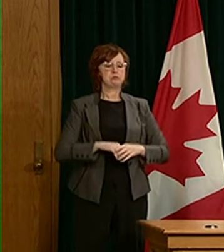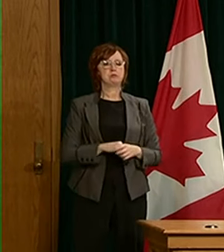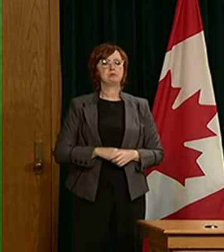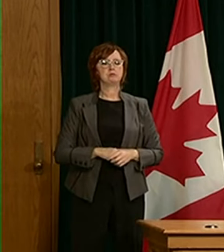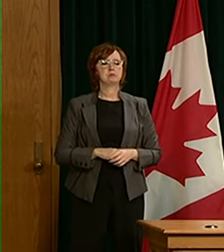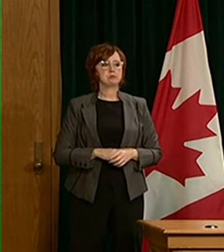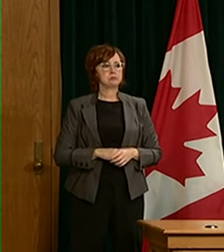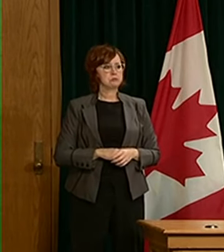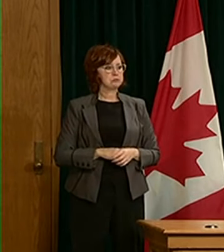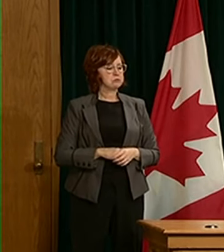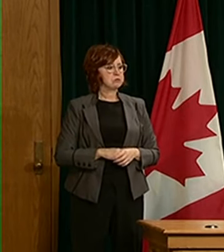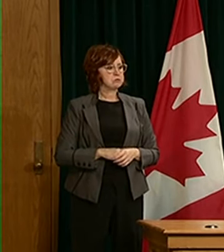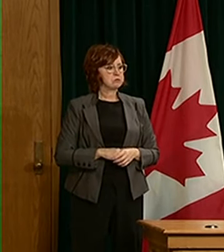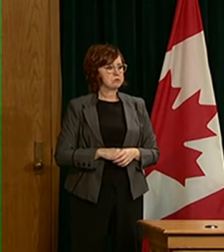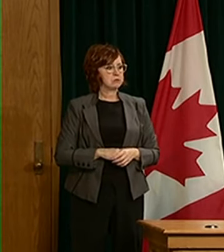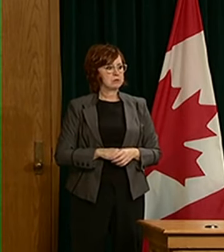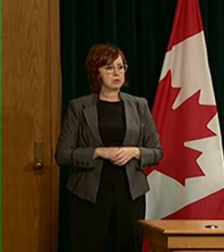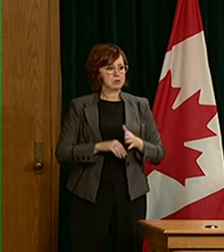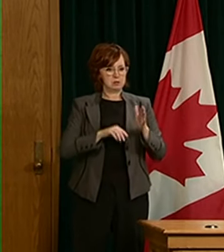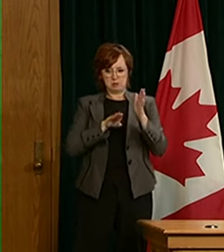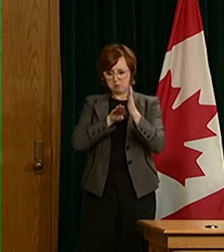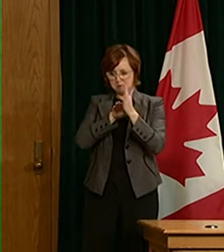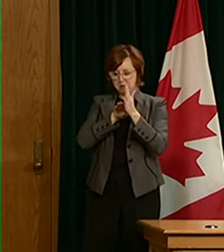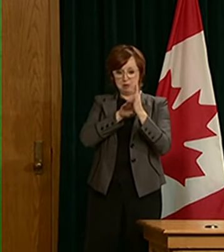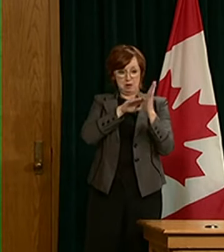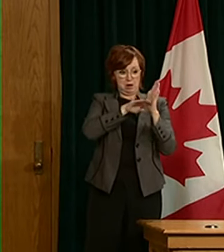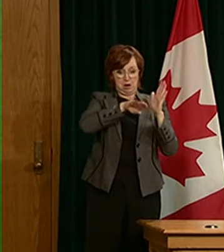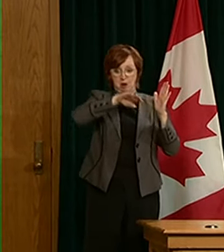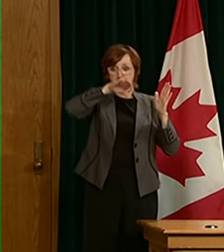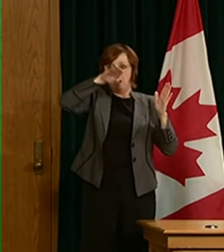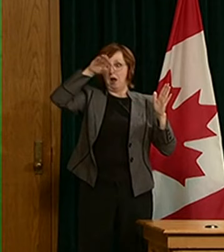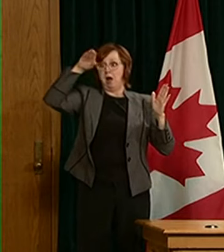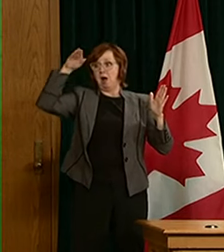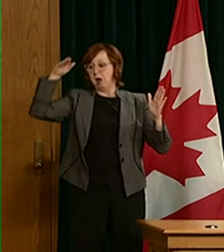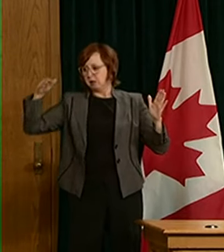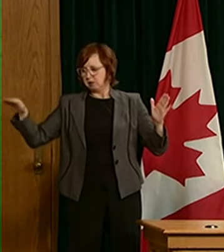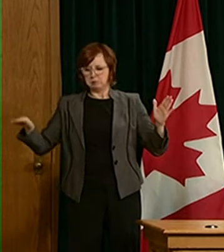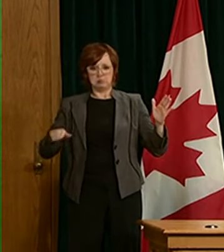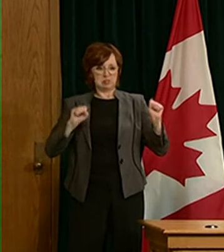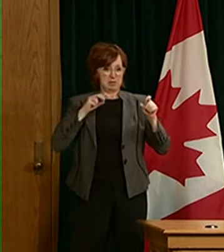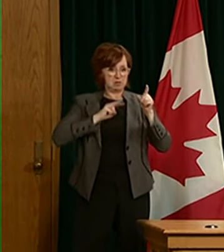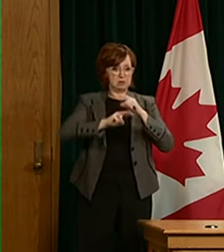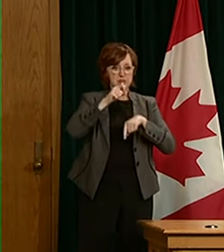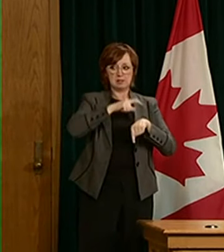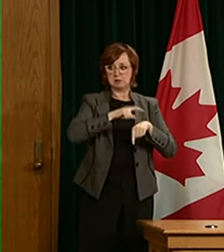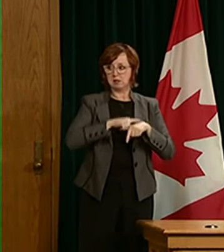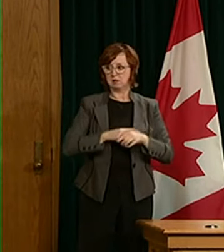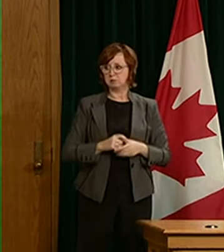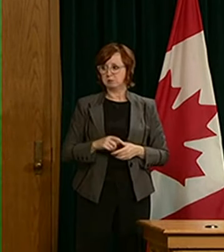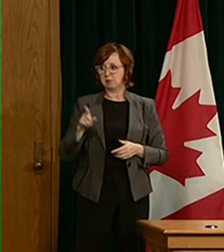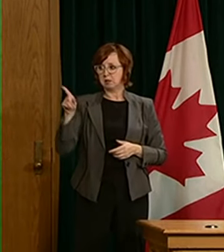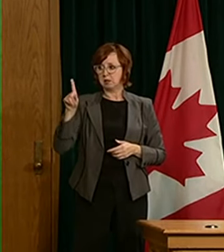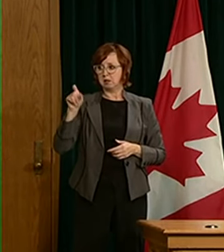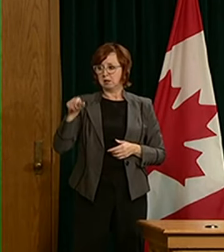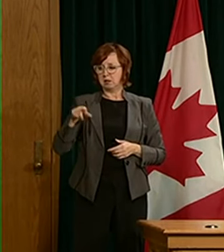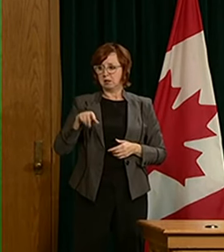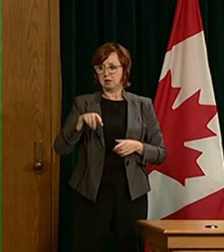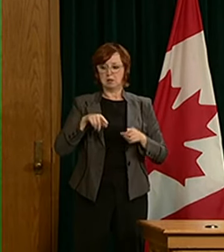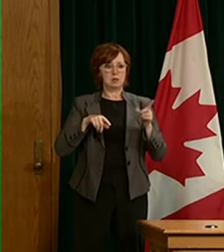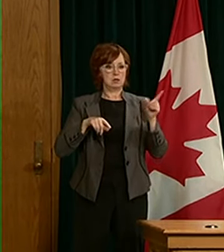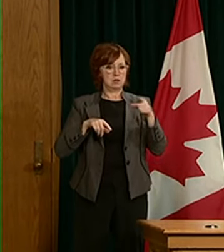of when this could peak and when we might be able to consider relaxing some of the measures? The question was related